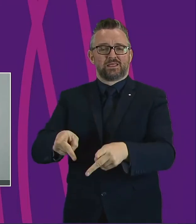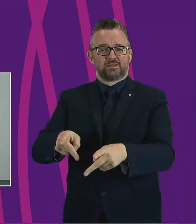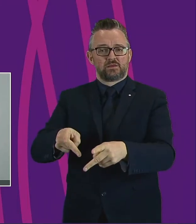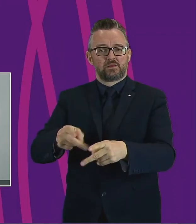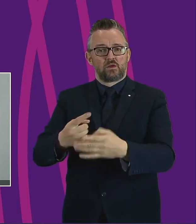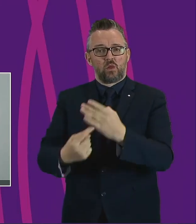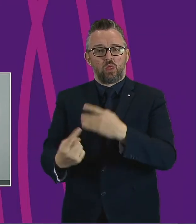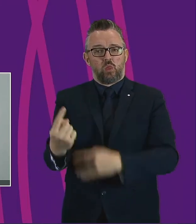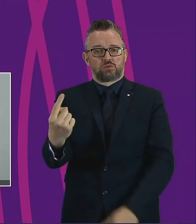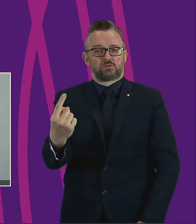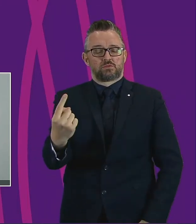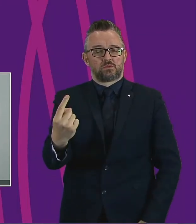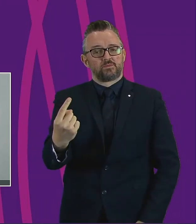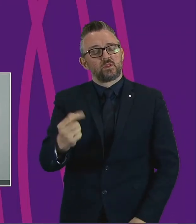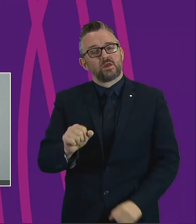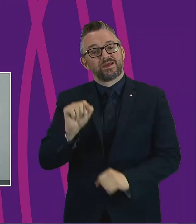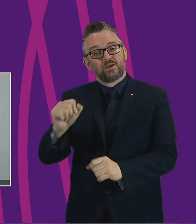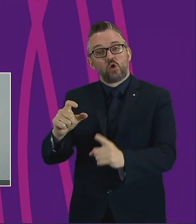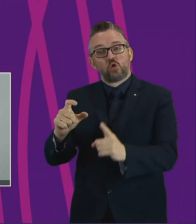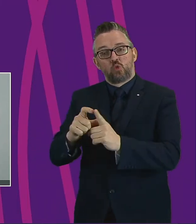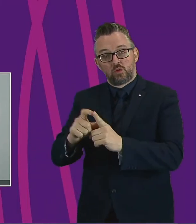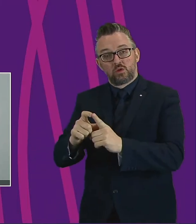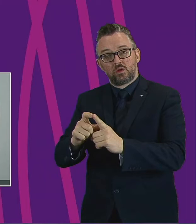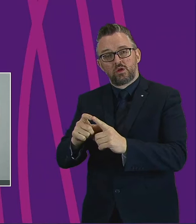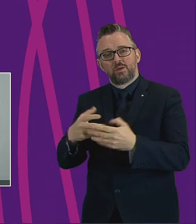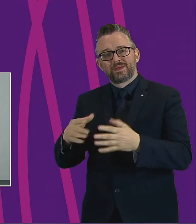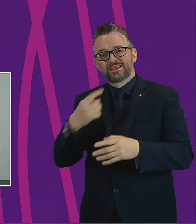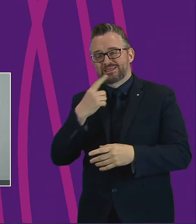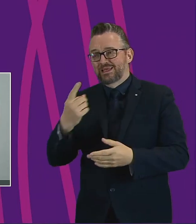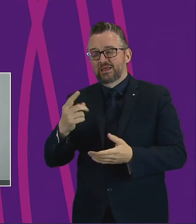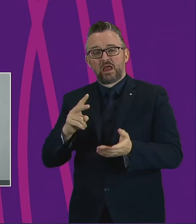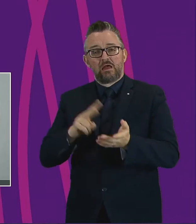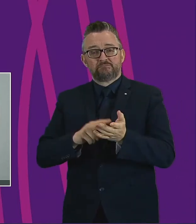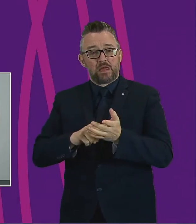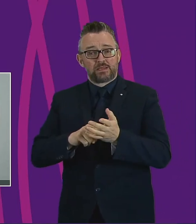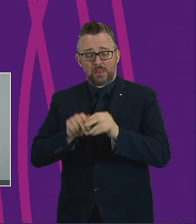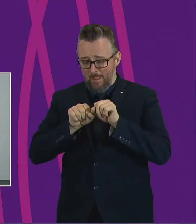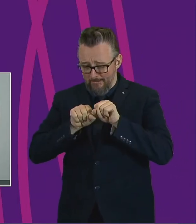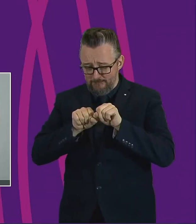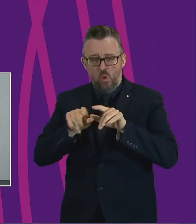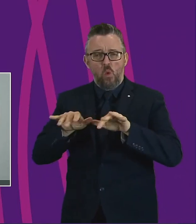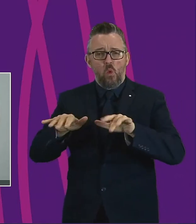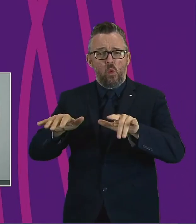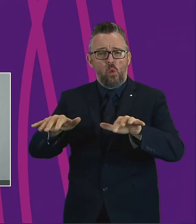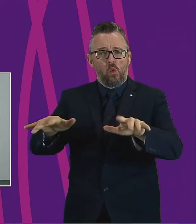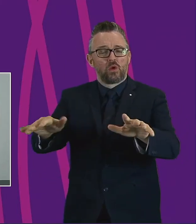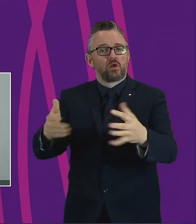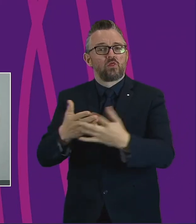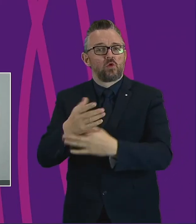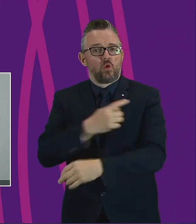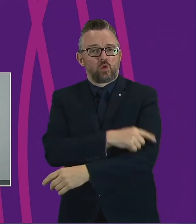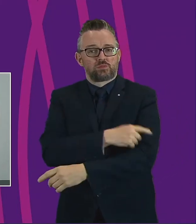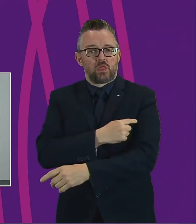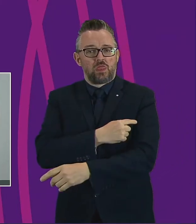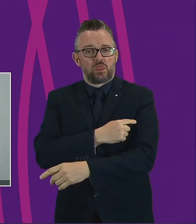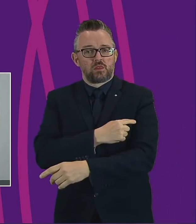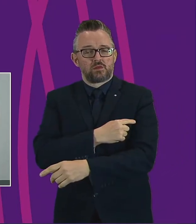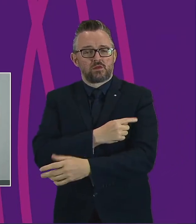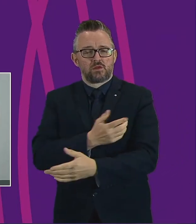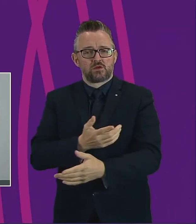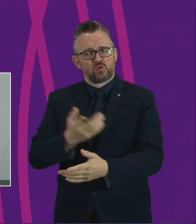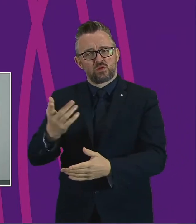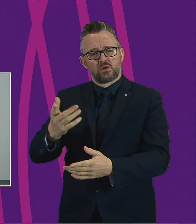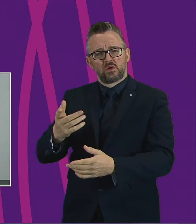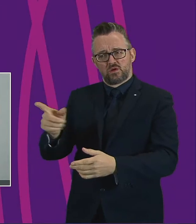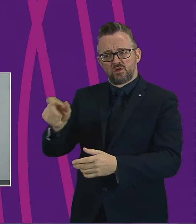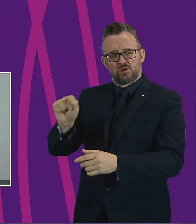alone. His daughter, Mags, has said, the virus blew through the hospital like a draft. What is the Cabinet